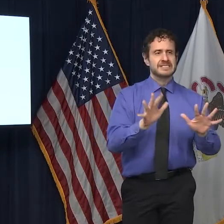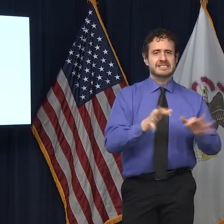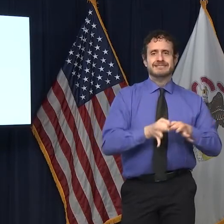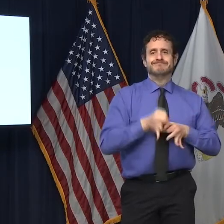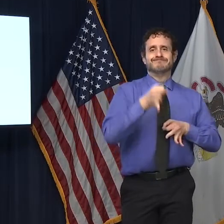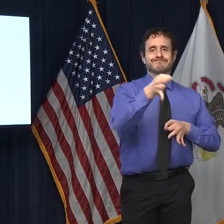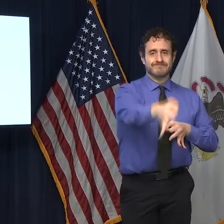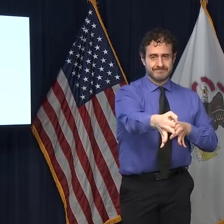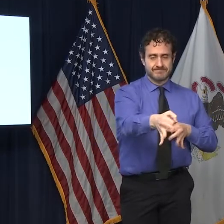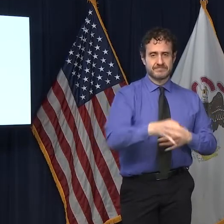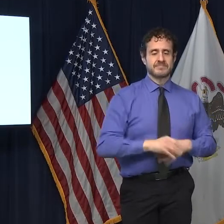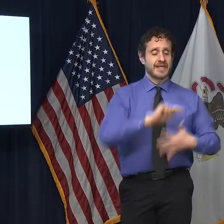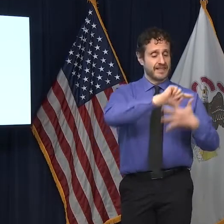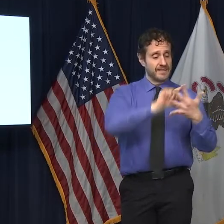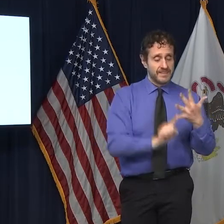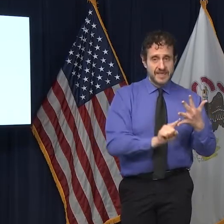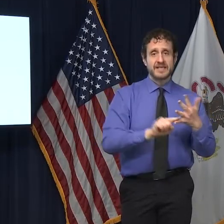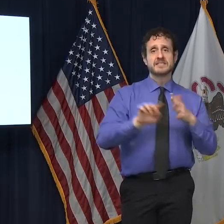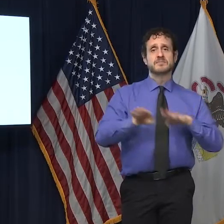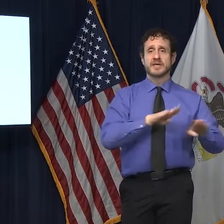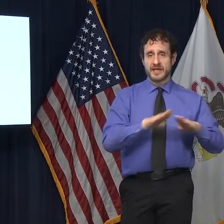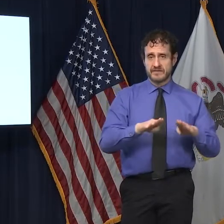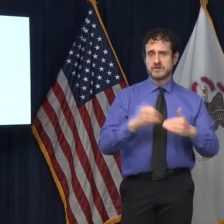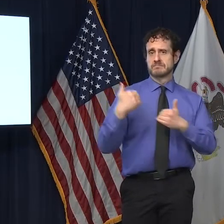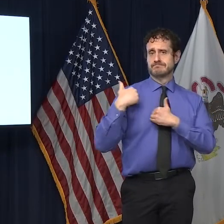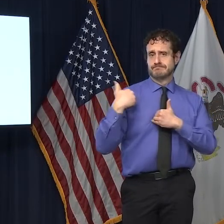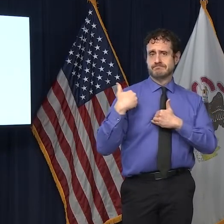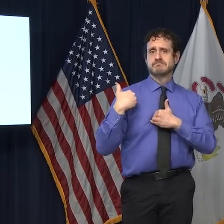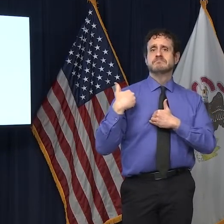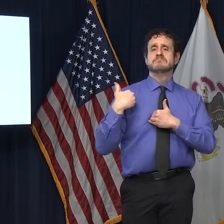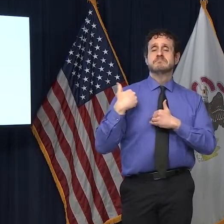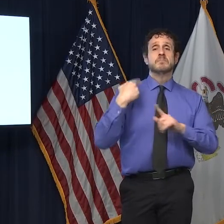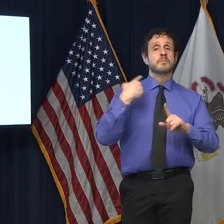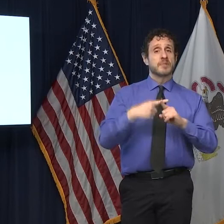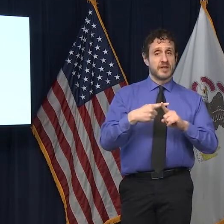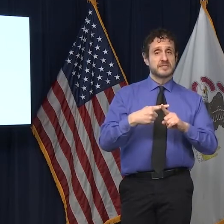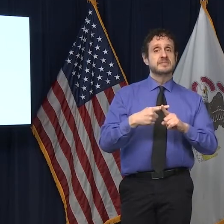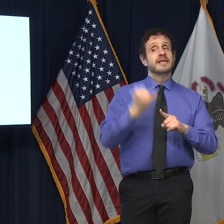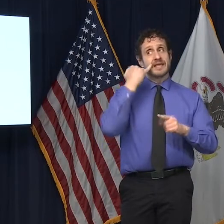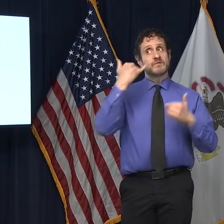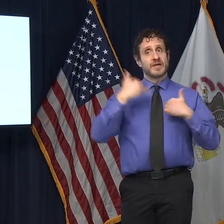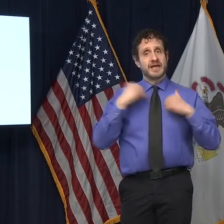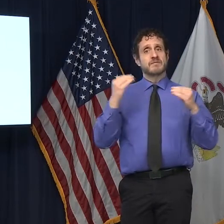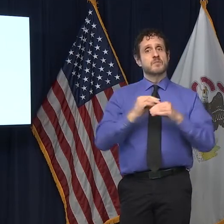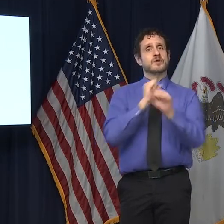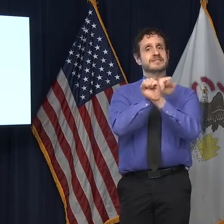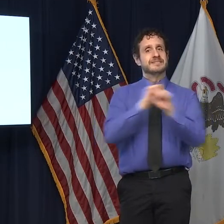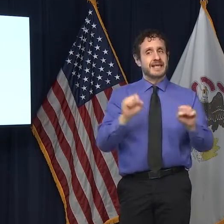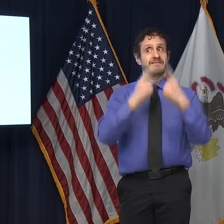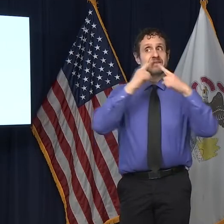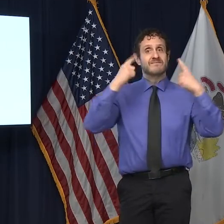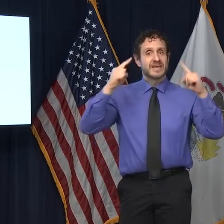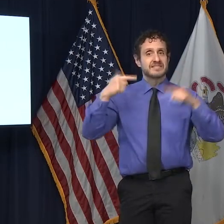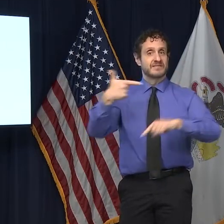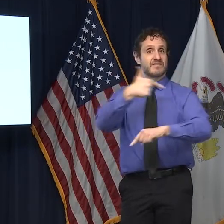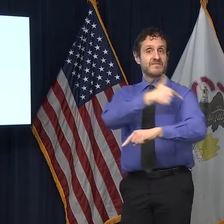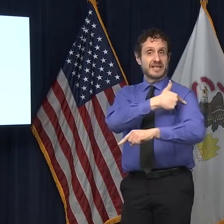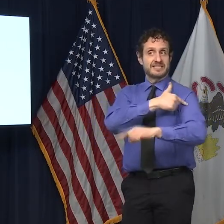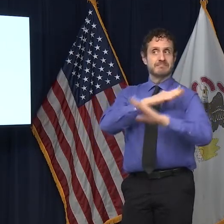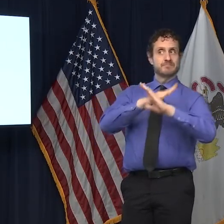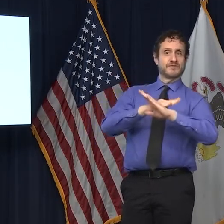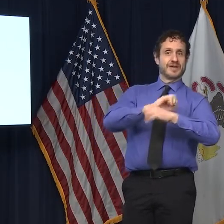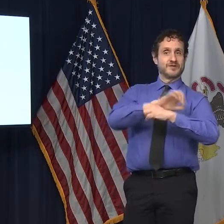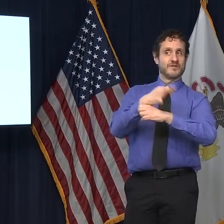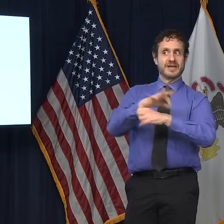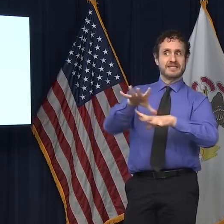These actions, along with wide availability and high uptake of safe and effective vaccines, will help us return to